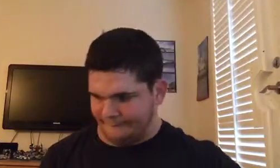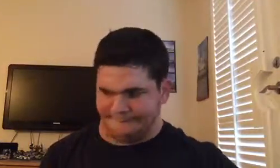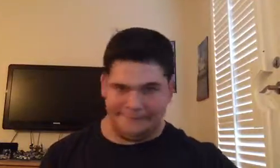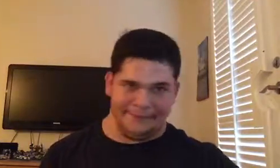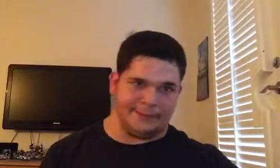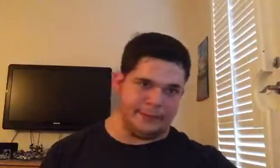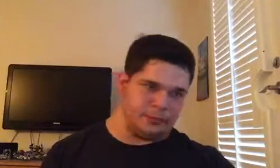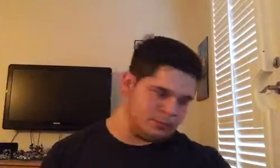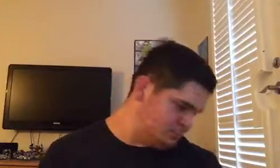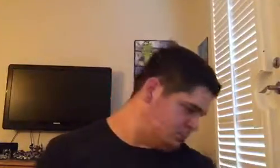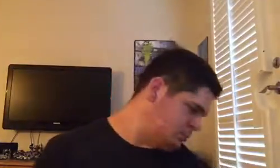which